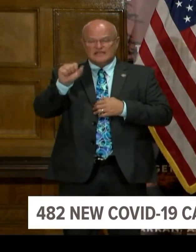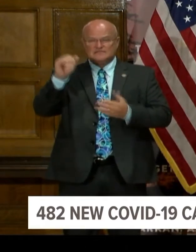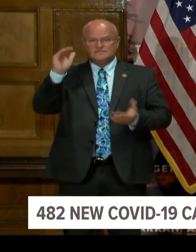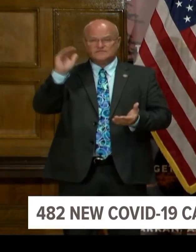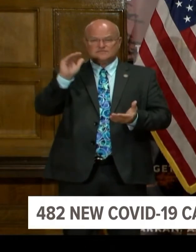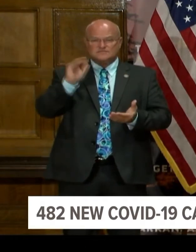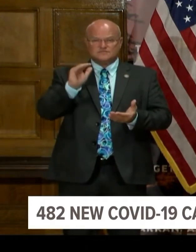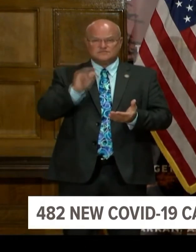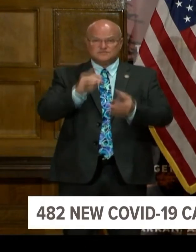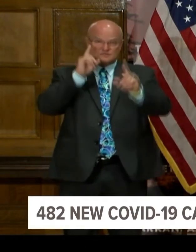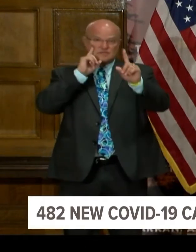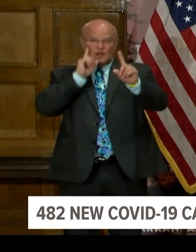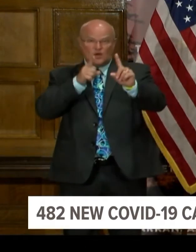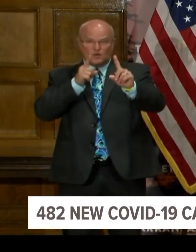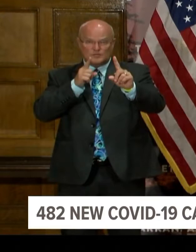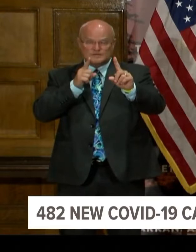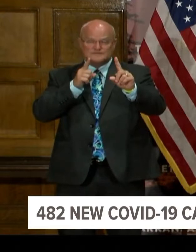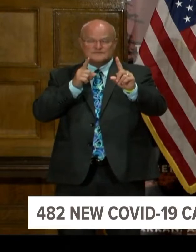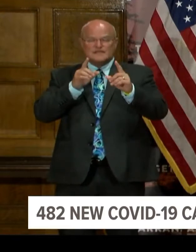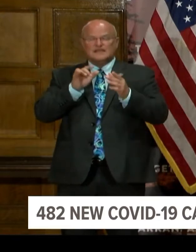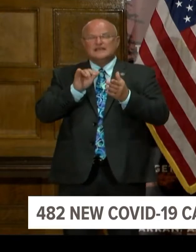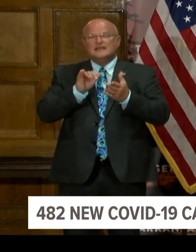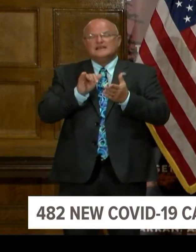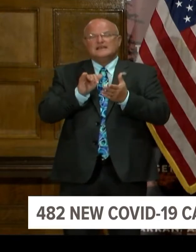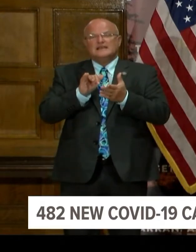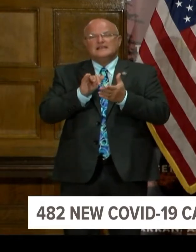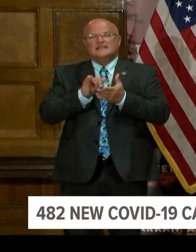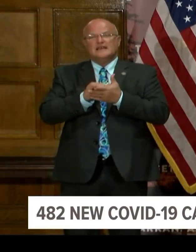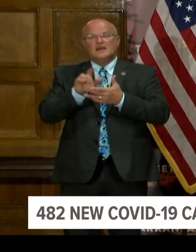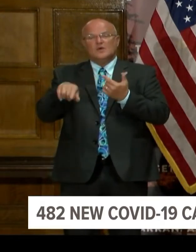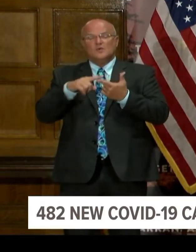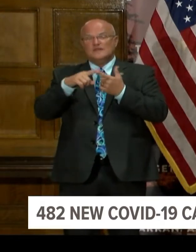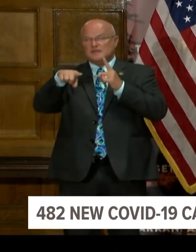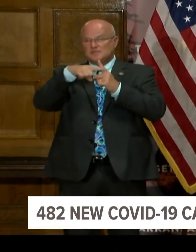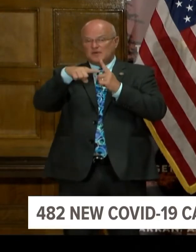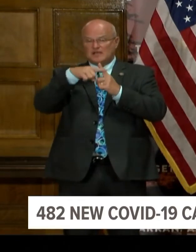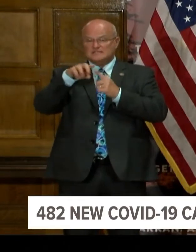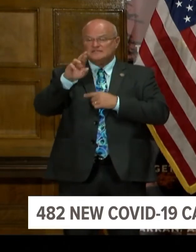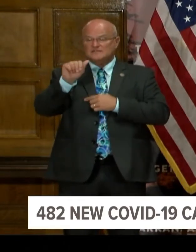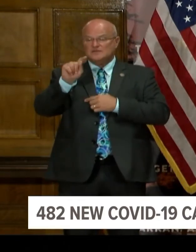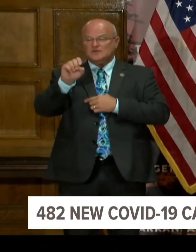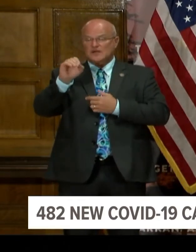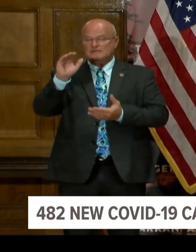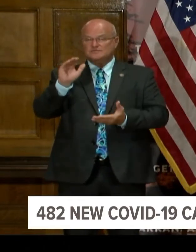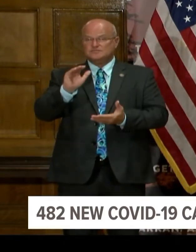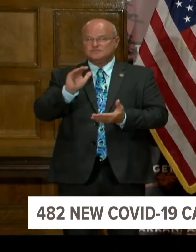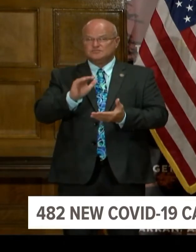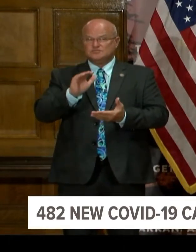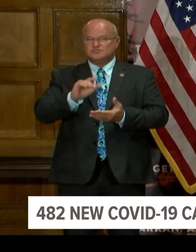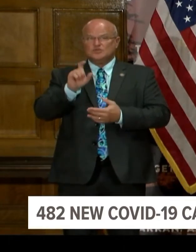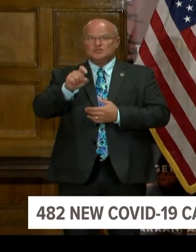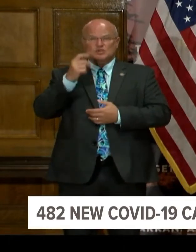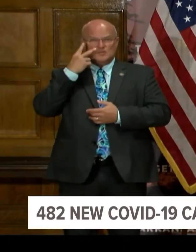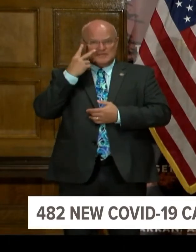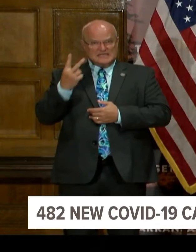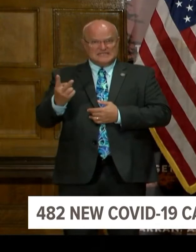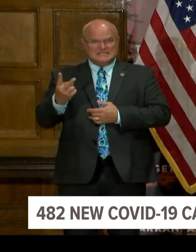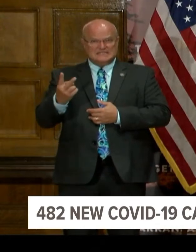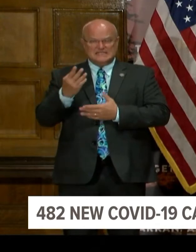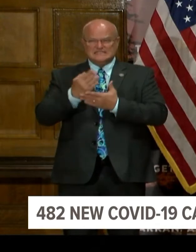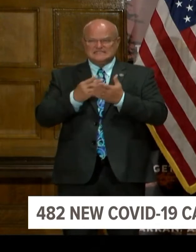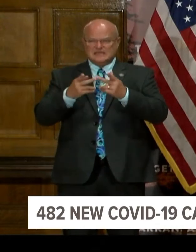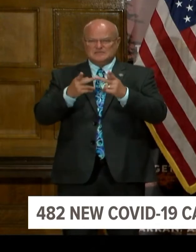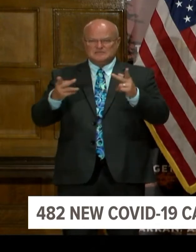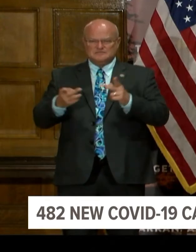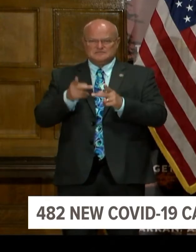down. So that's our hope, that when the positivity rate goes down, you should be seeing at some